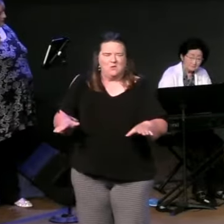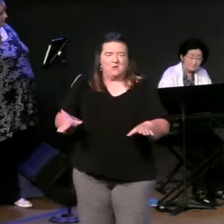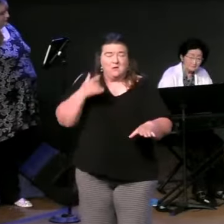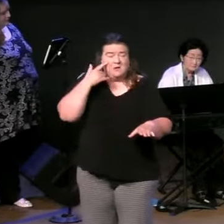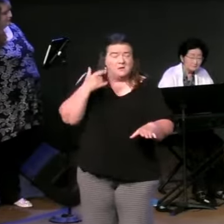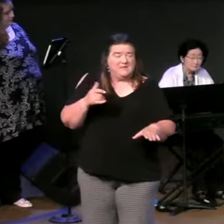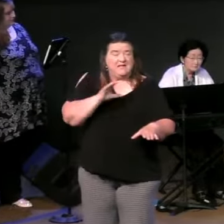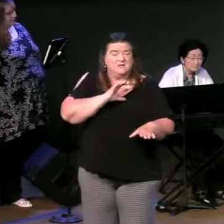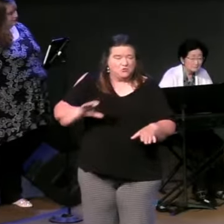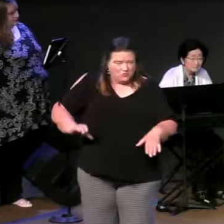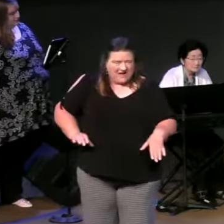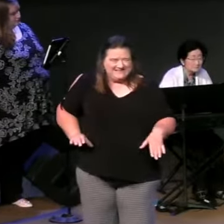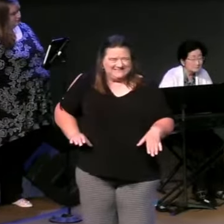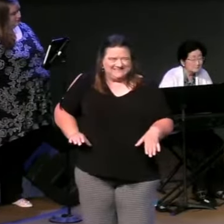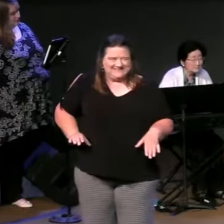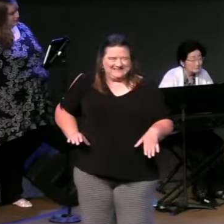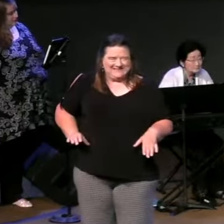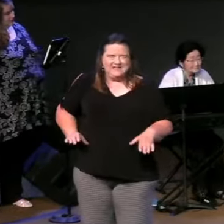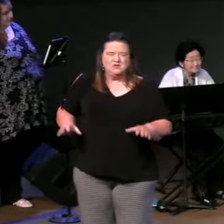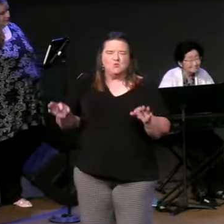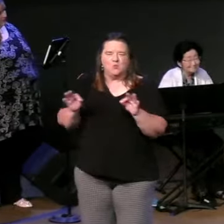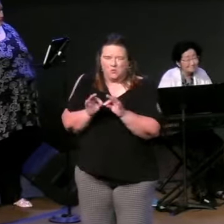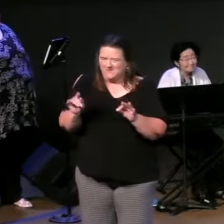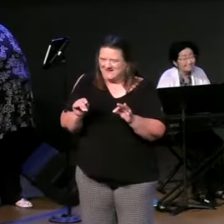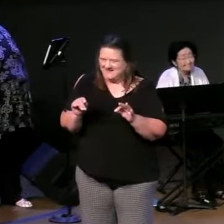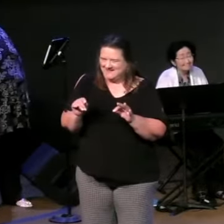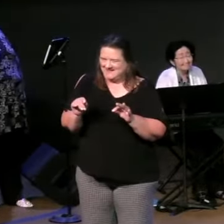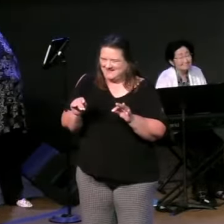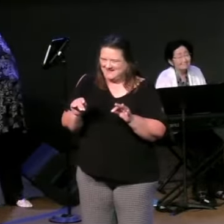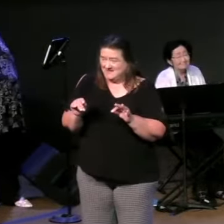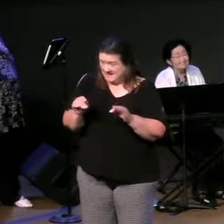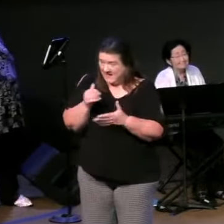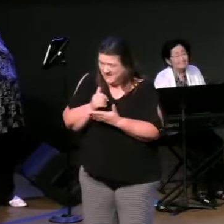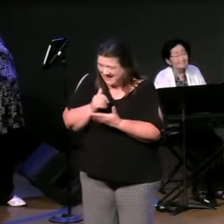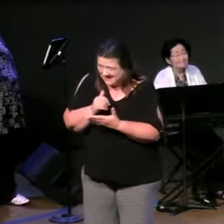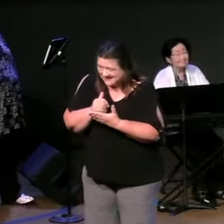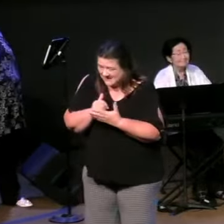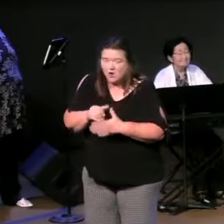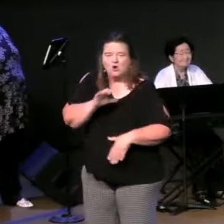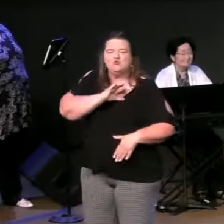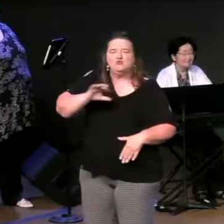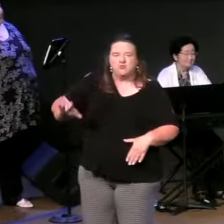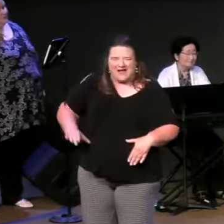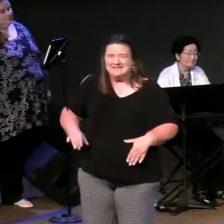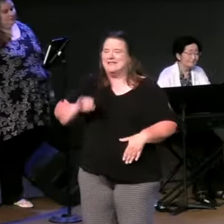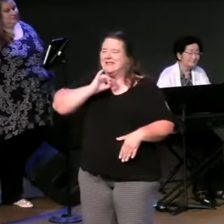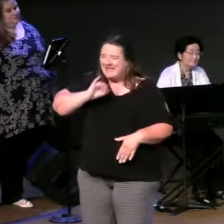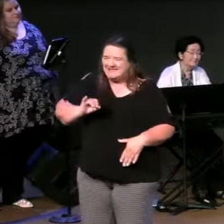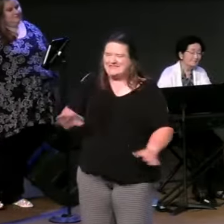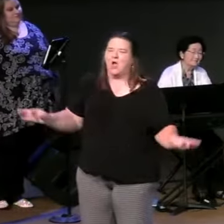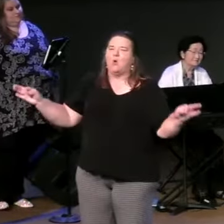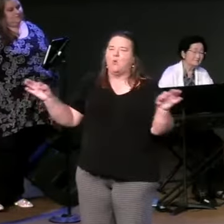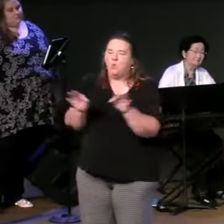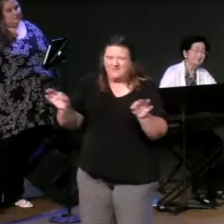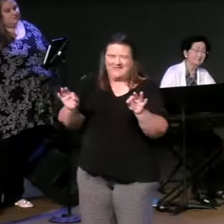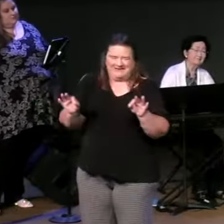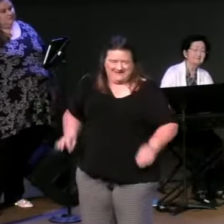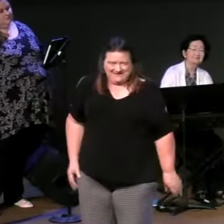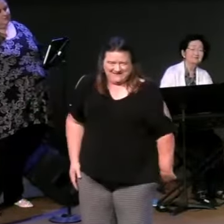Because Christ is worth it. Amen? Christ is worth it.